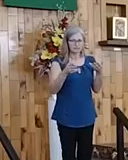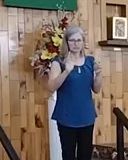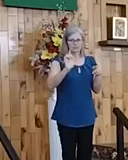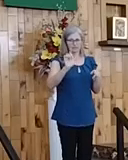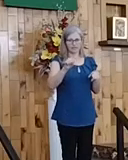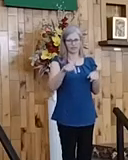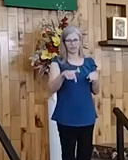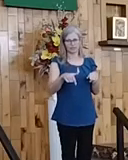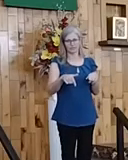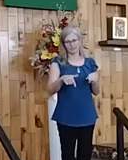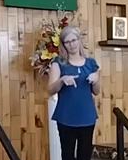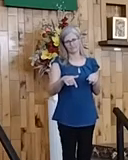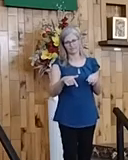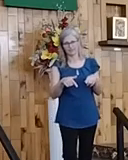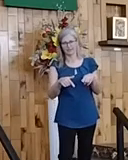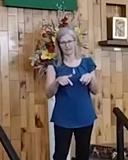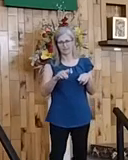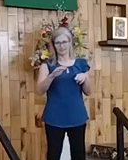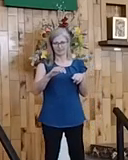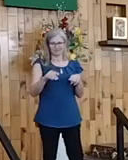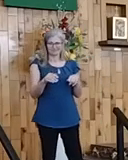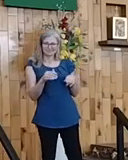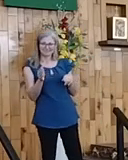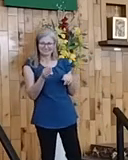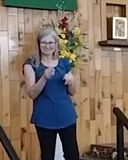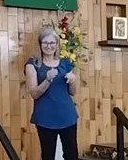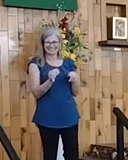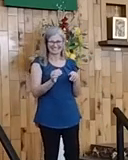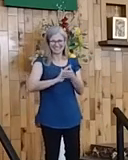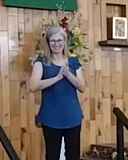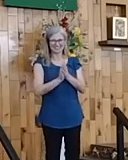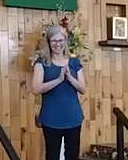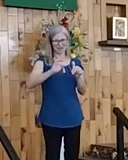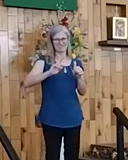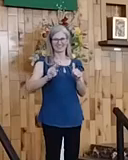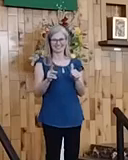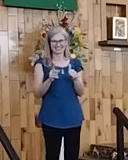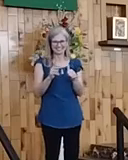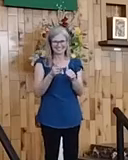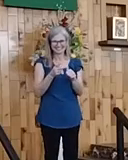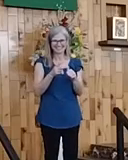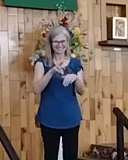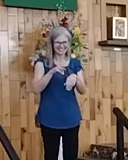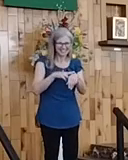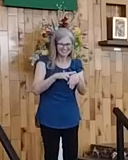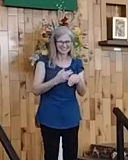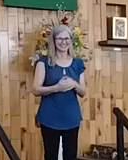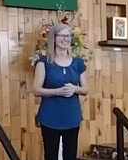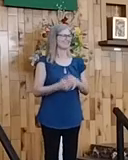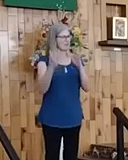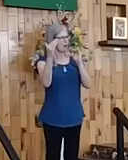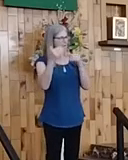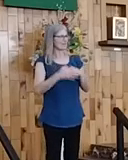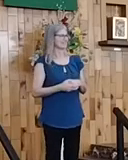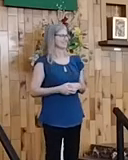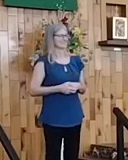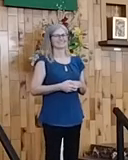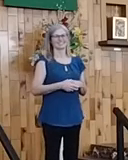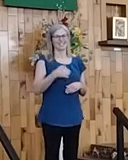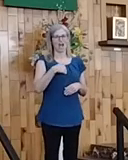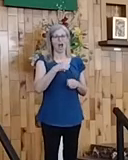they become second nature. We hope, right? We hope. But I wash